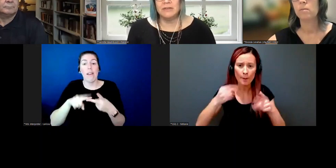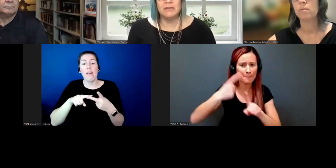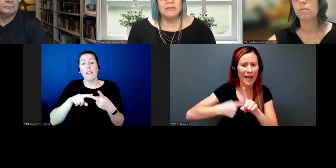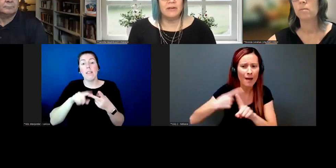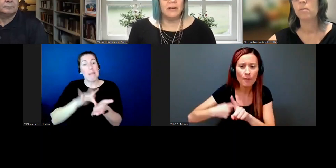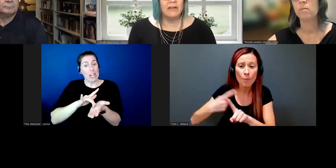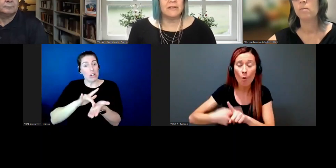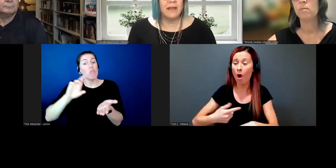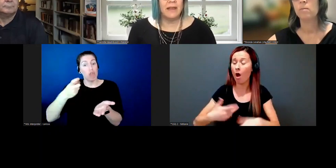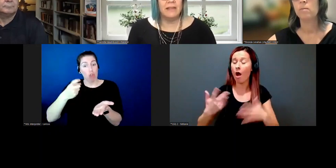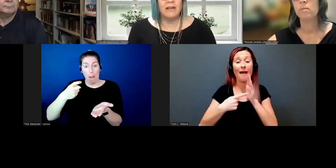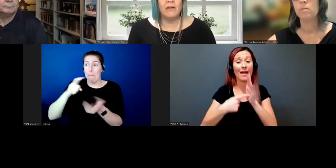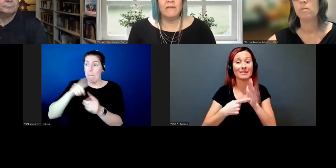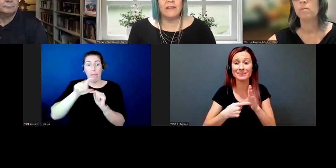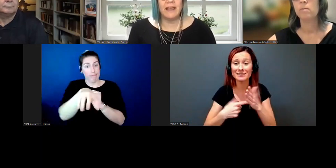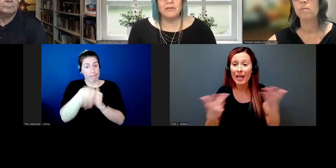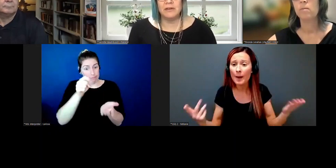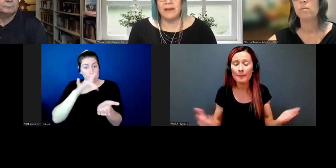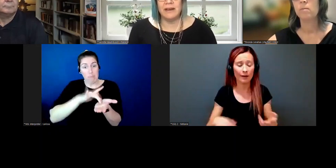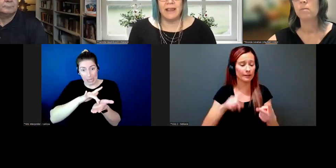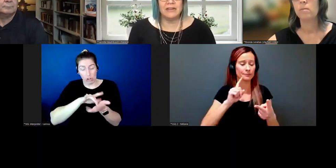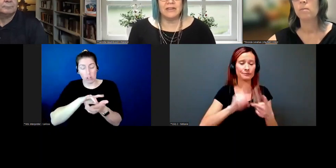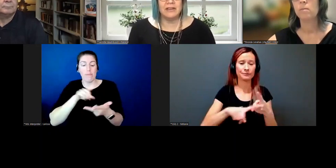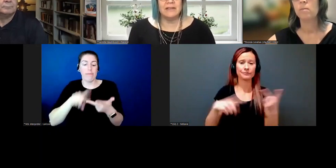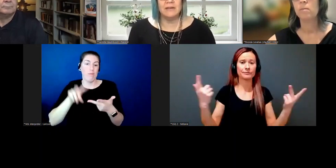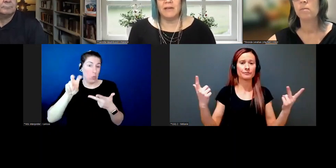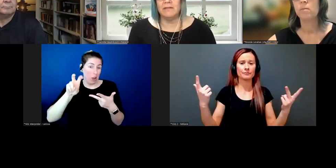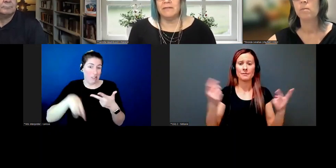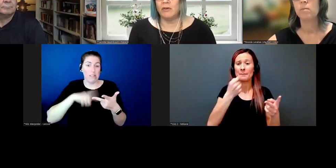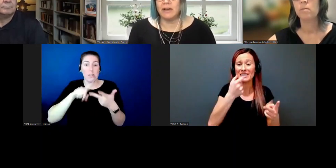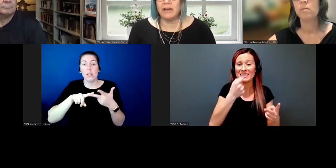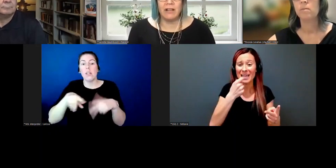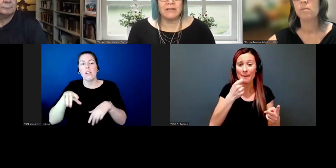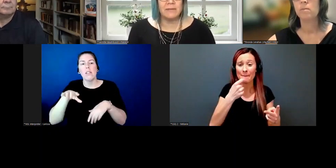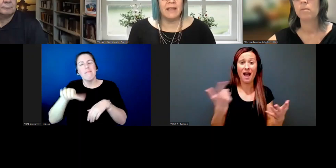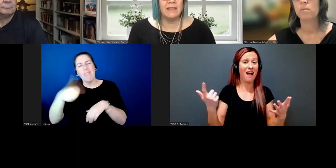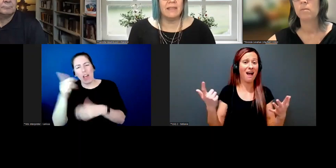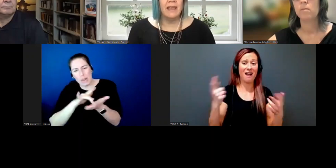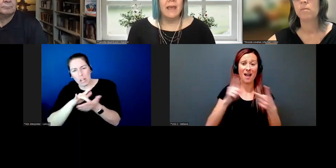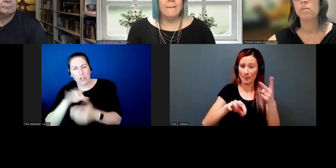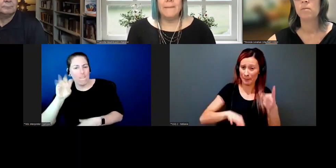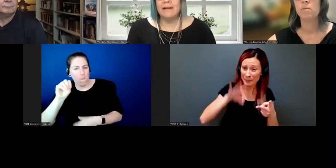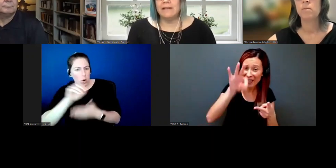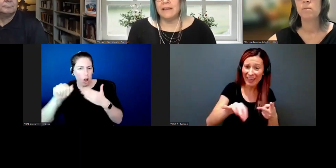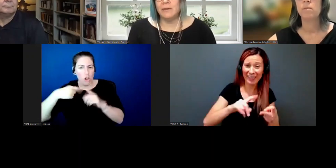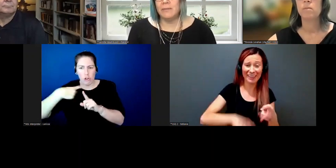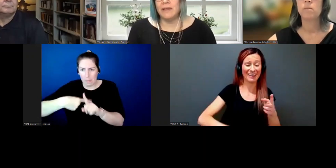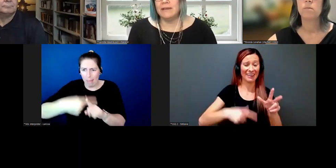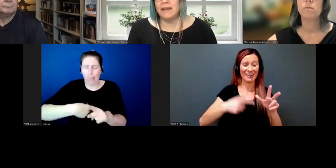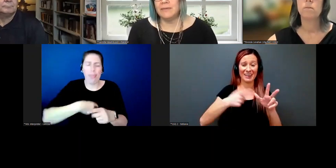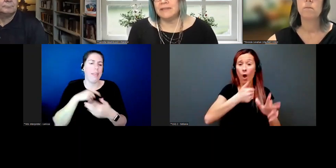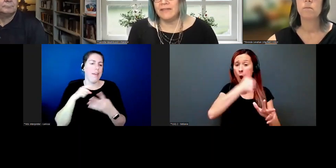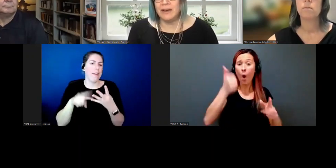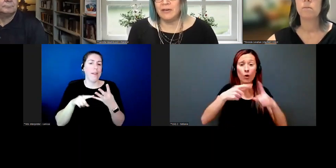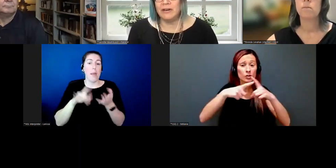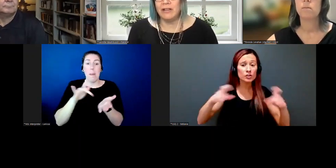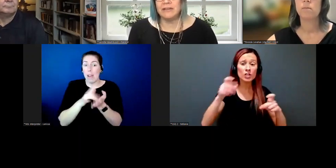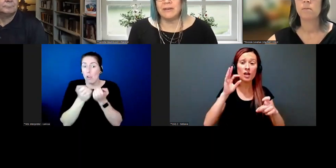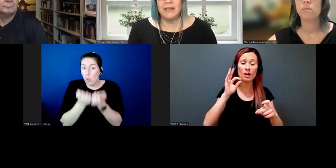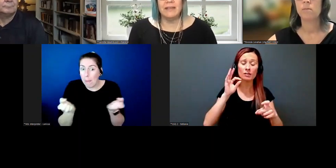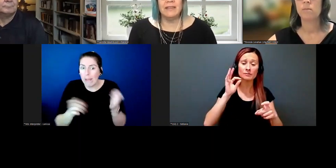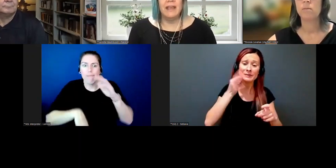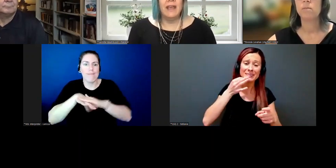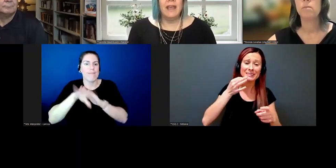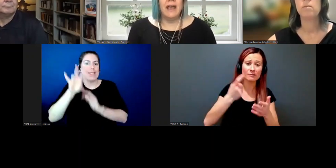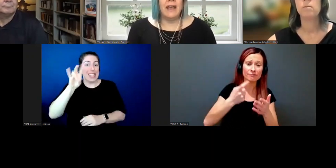up to $200 a month, over-the-counter medications around $40 a month, medical equipment up to $700 a